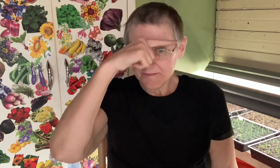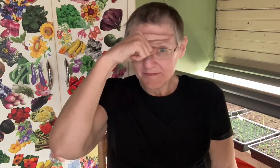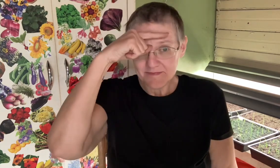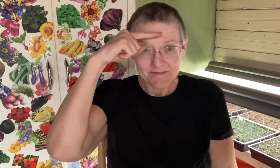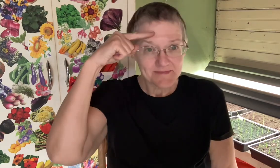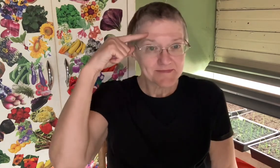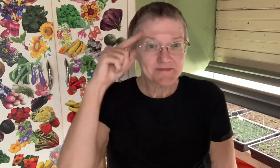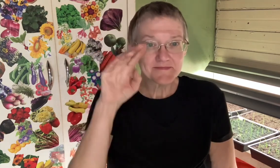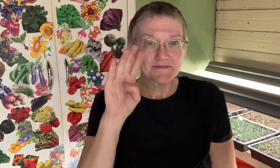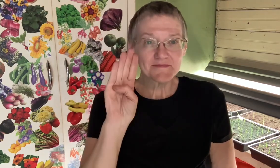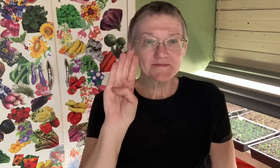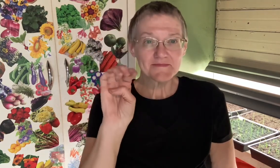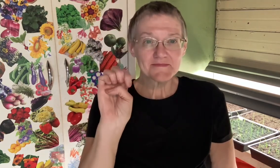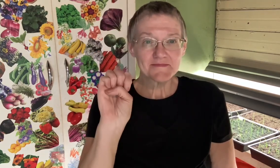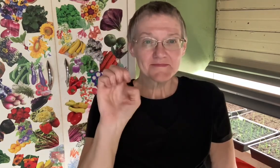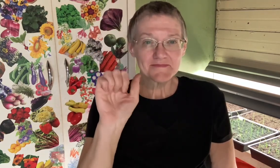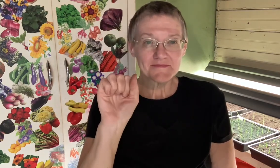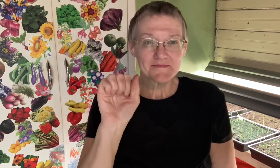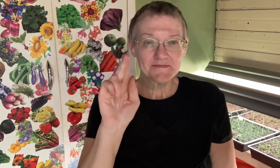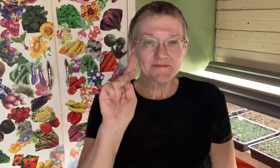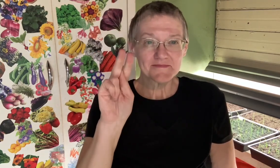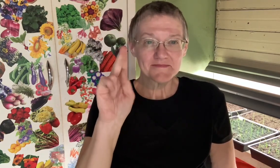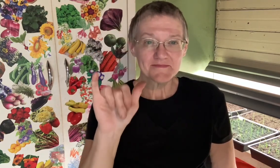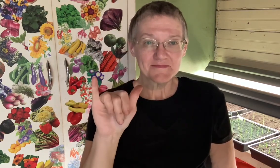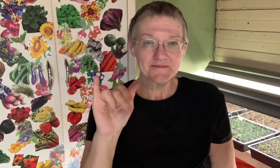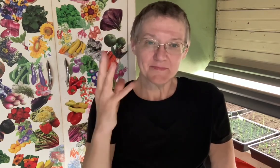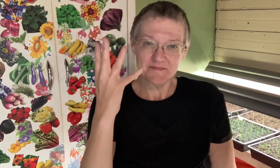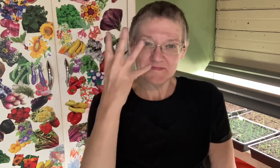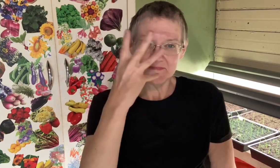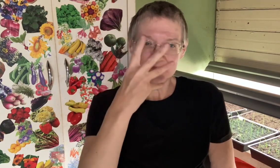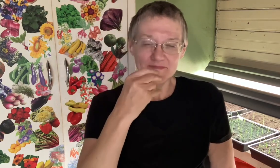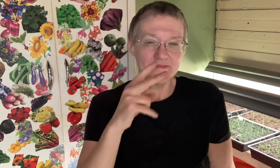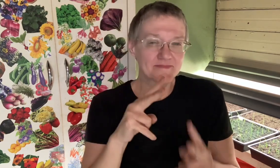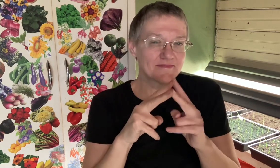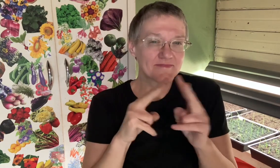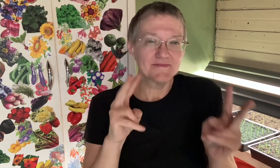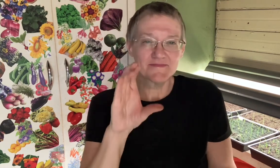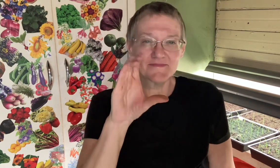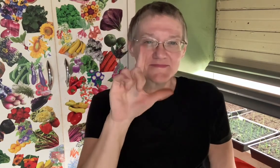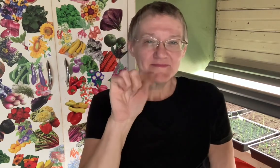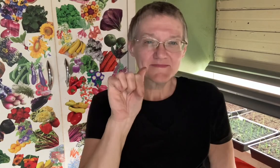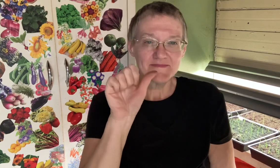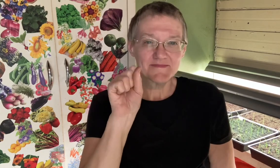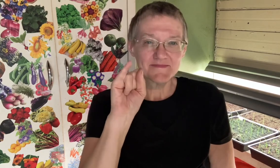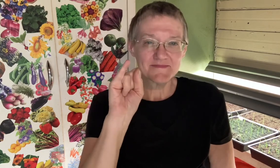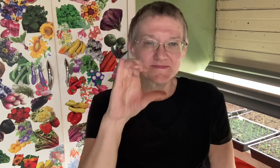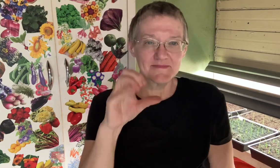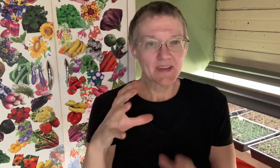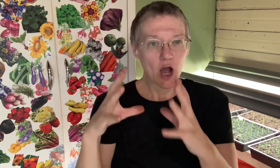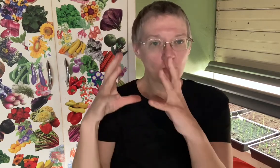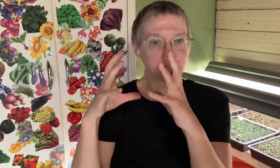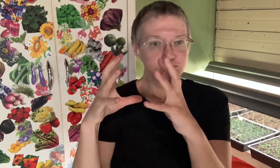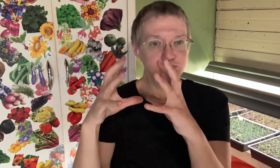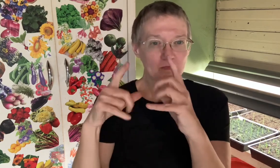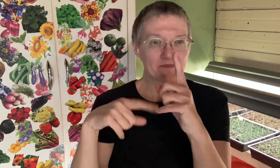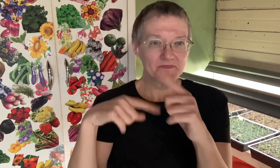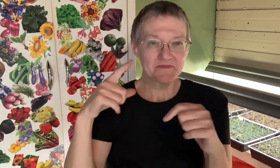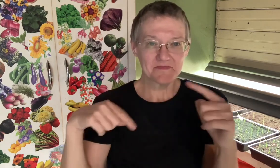Now these are both the Black Beauty variety. It is a very classic